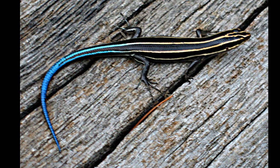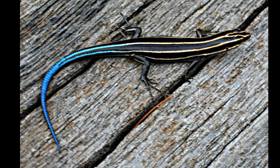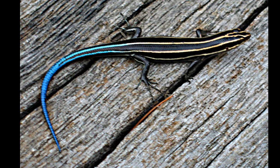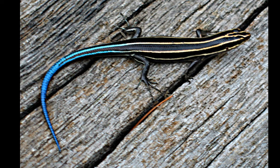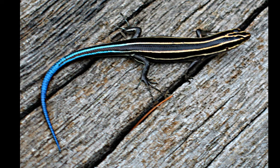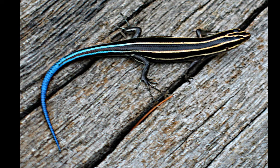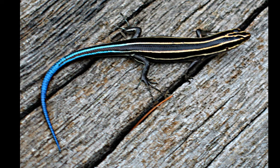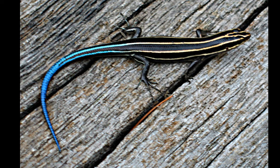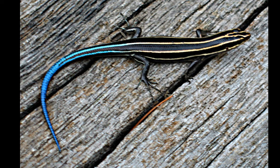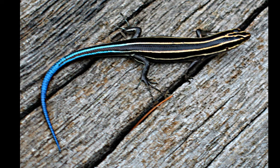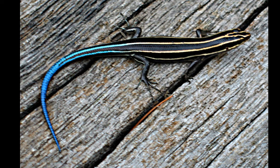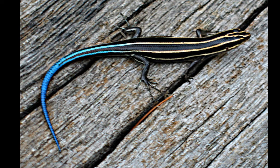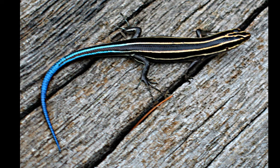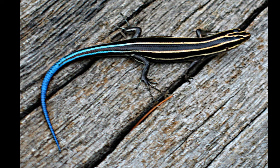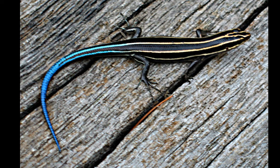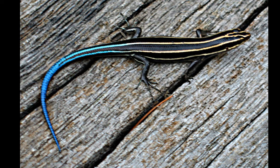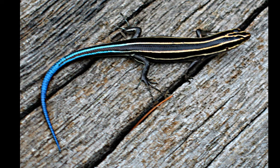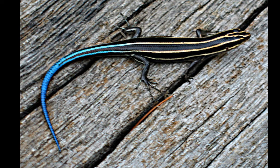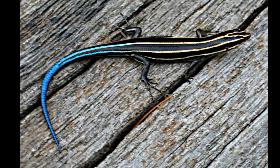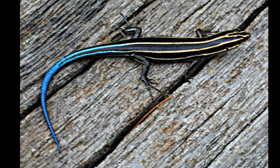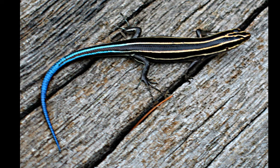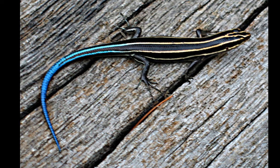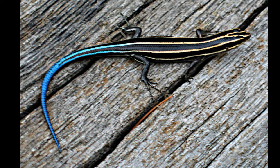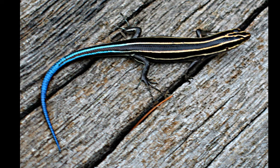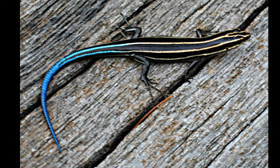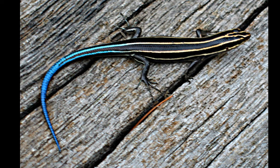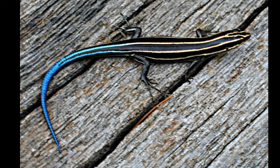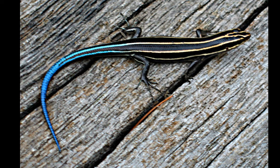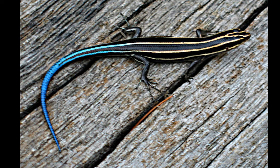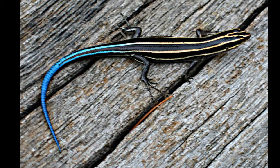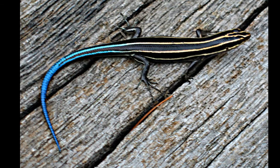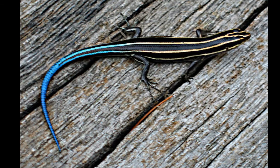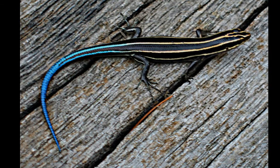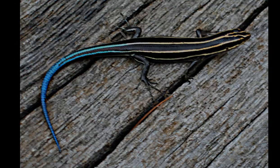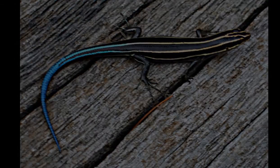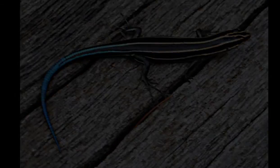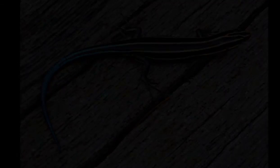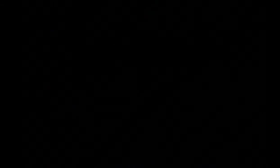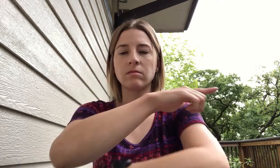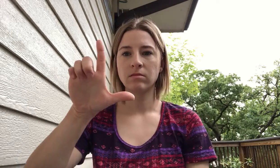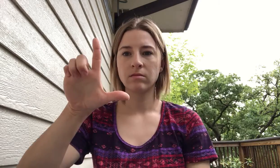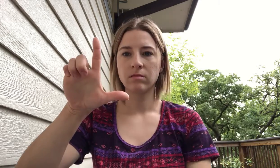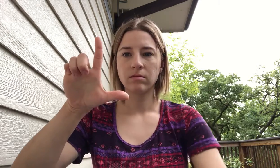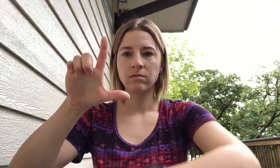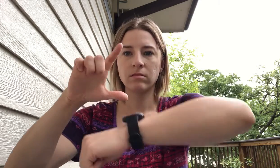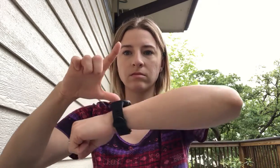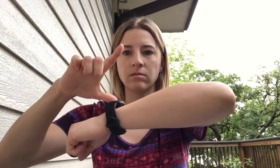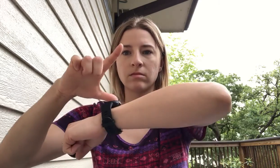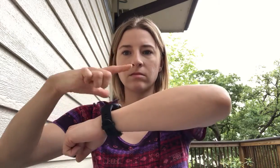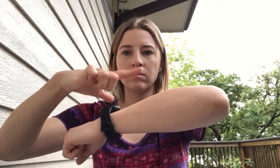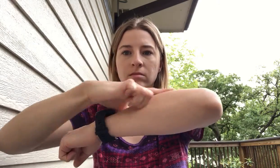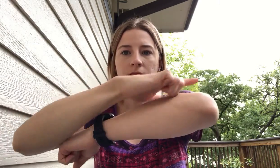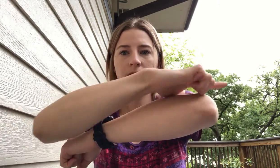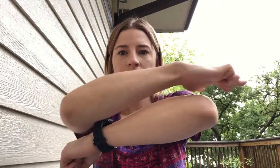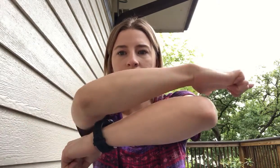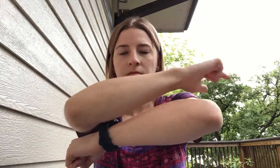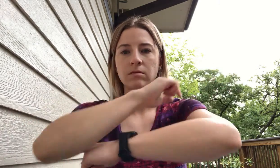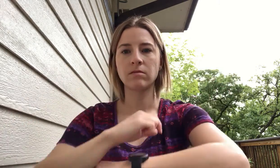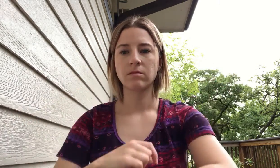months. To sign lizard, start with one hand in an L shape. Your other arm should be parallel